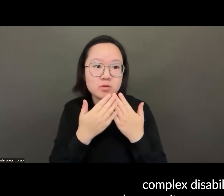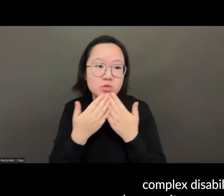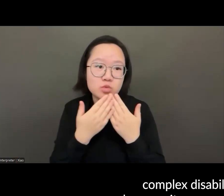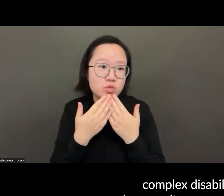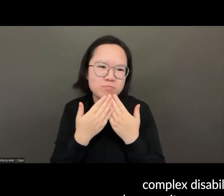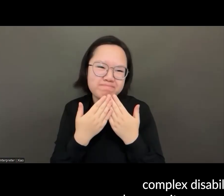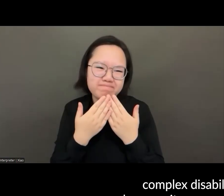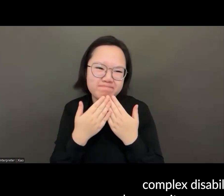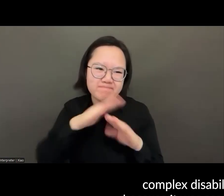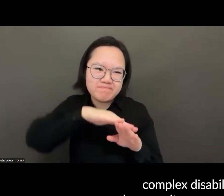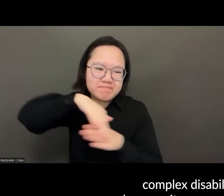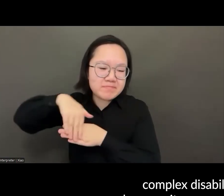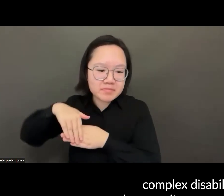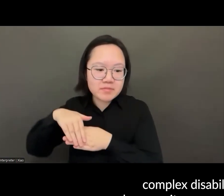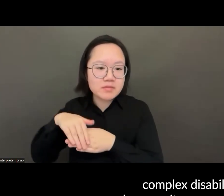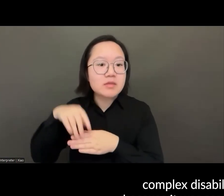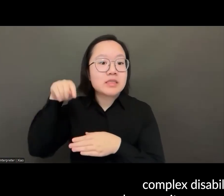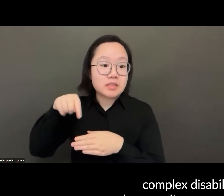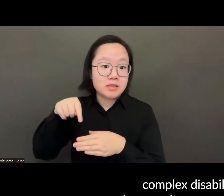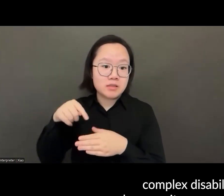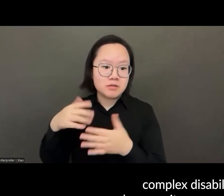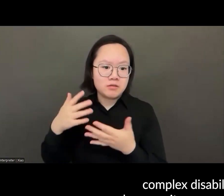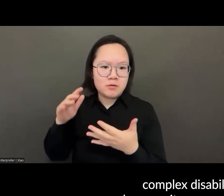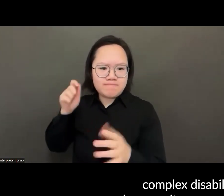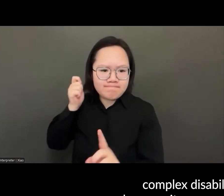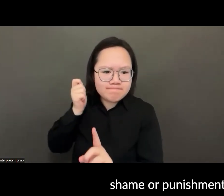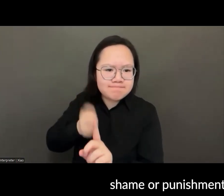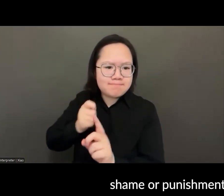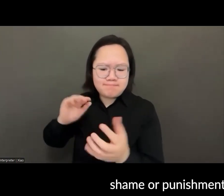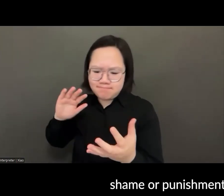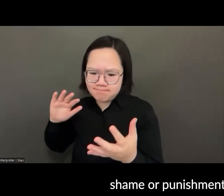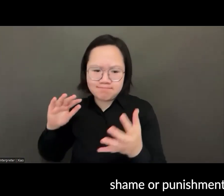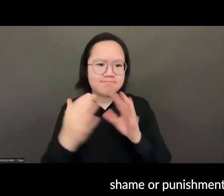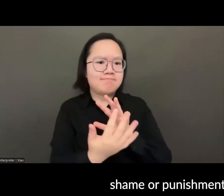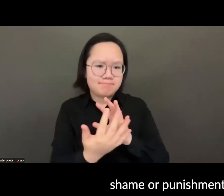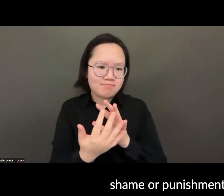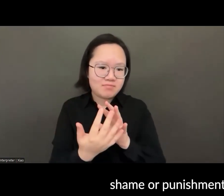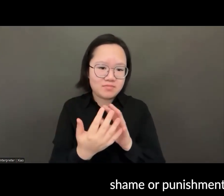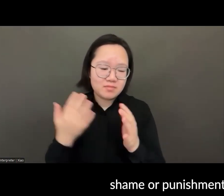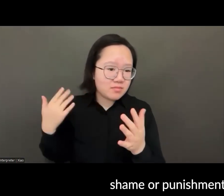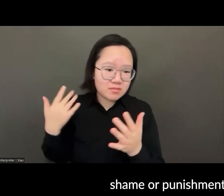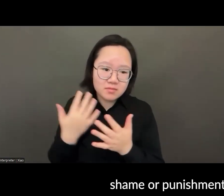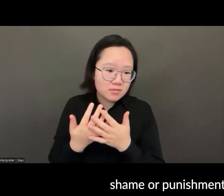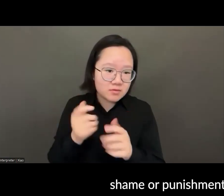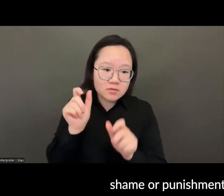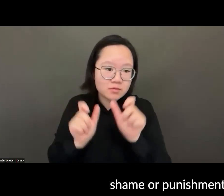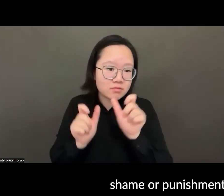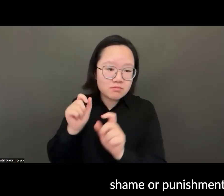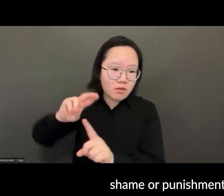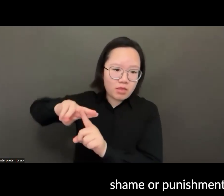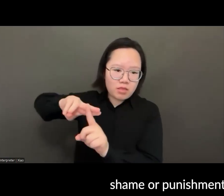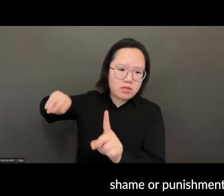complex disabilities, because it was associated with kind of shame or punishment within